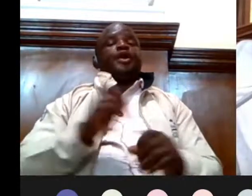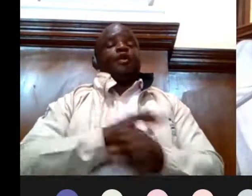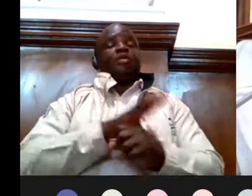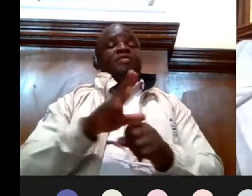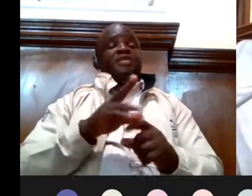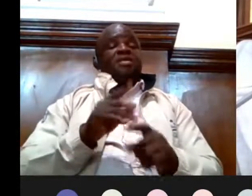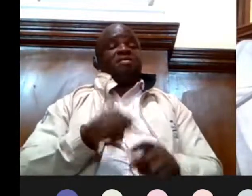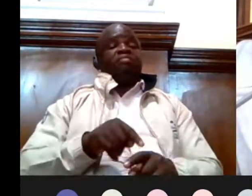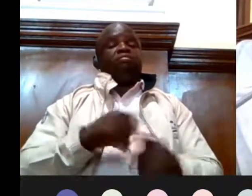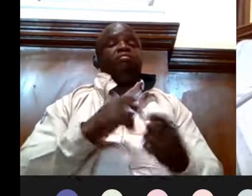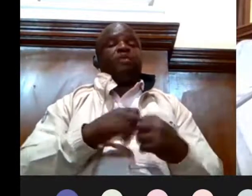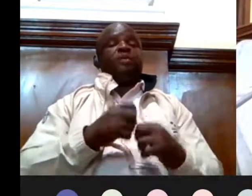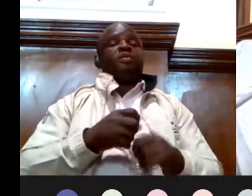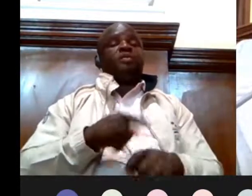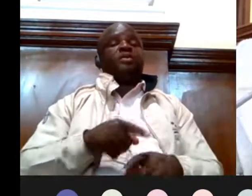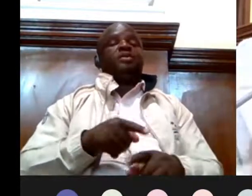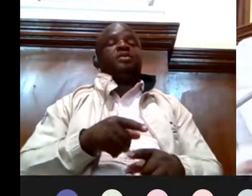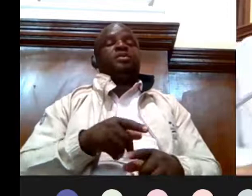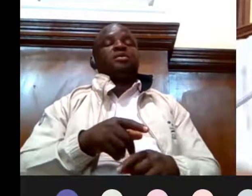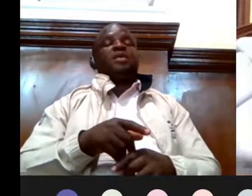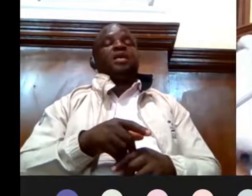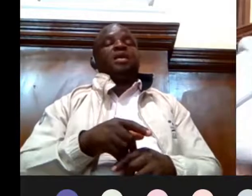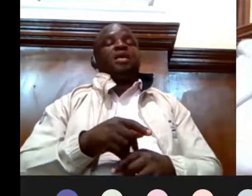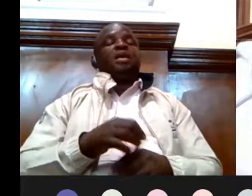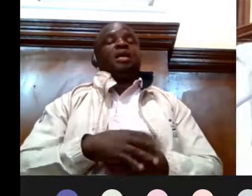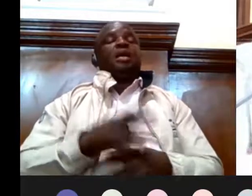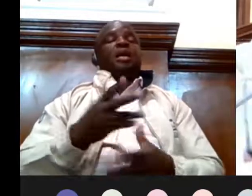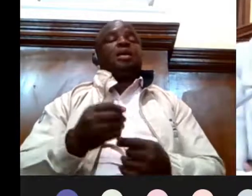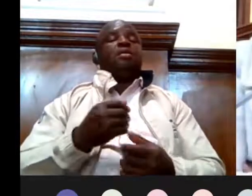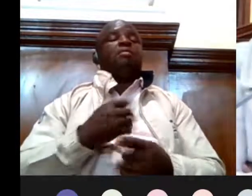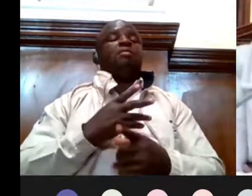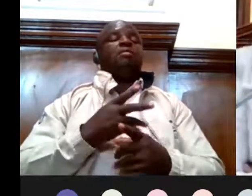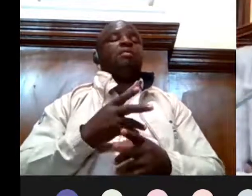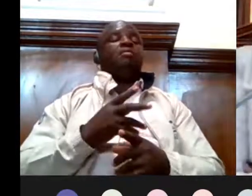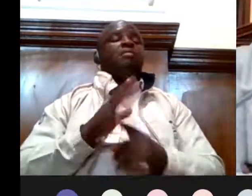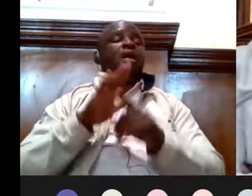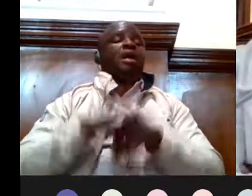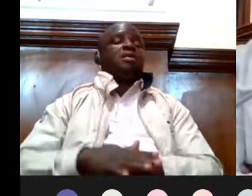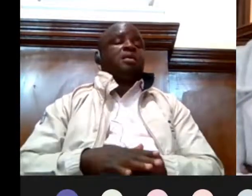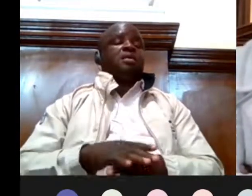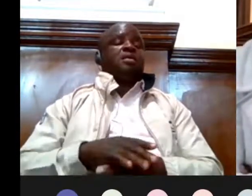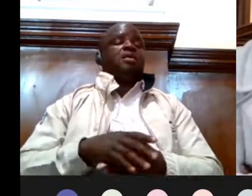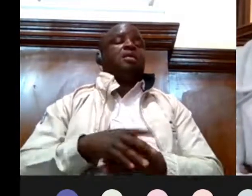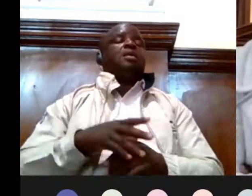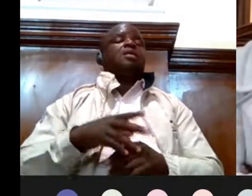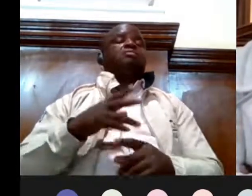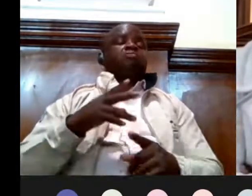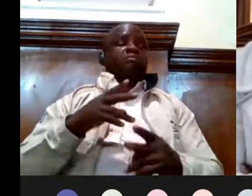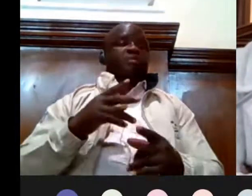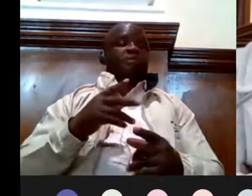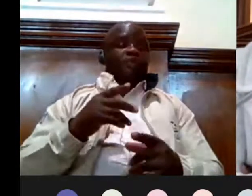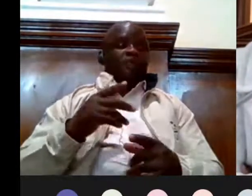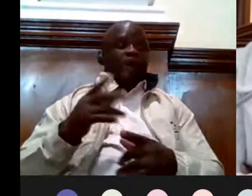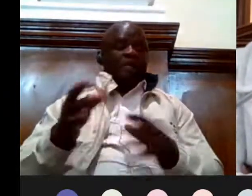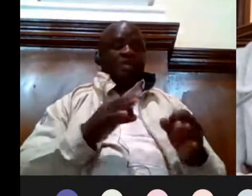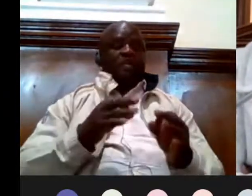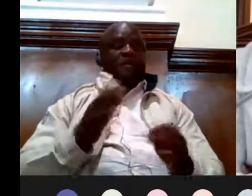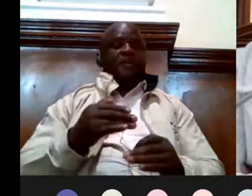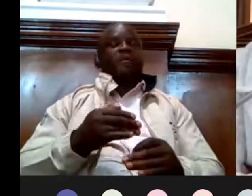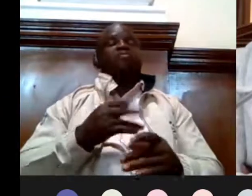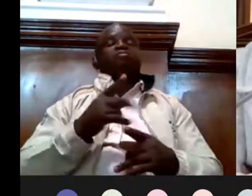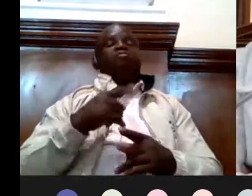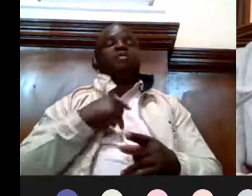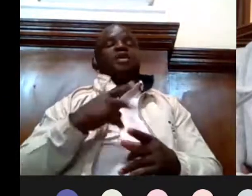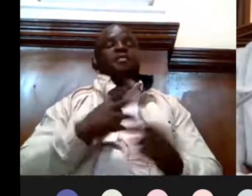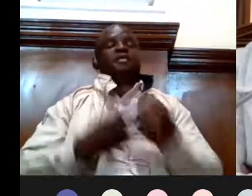also unearthed the depth of inequalities, unemployment, and poverty. The women